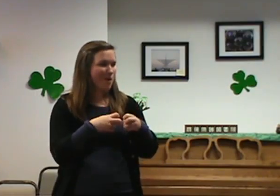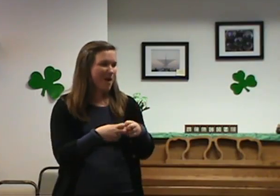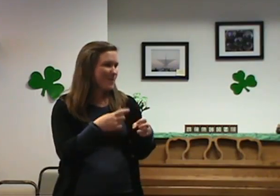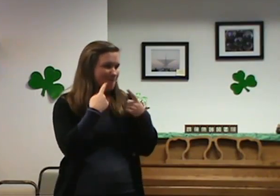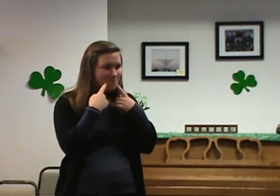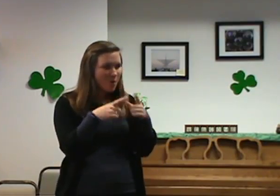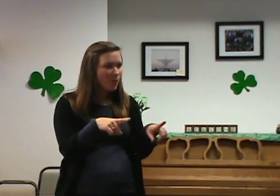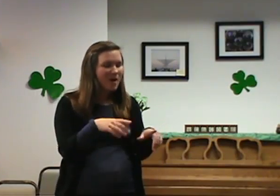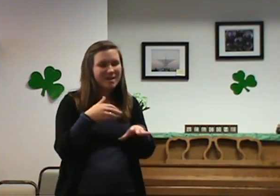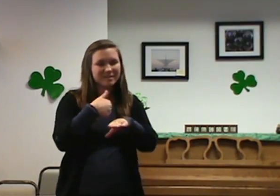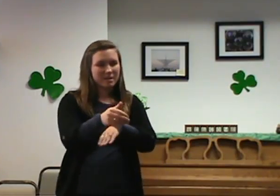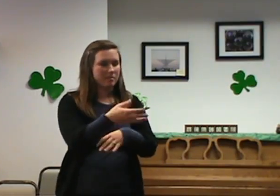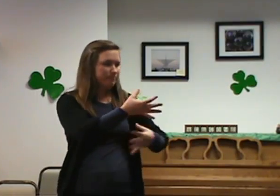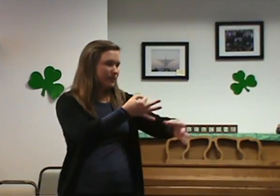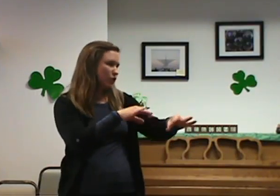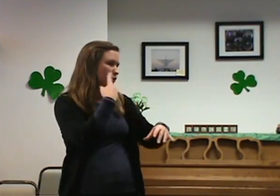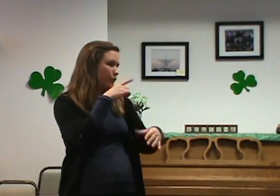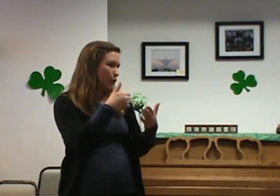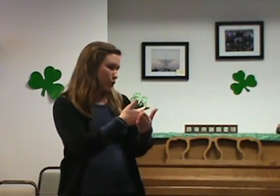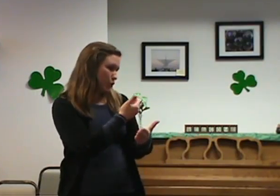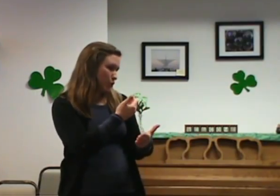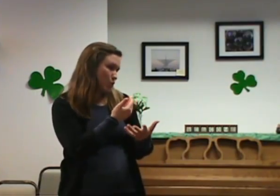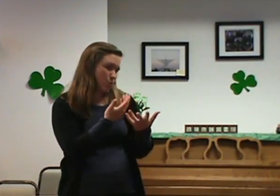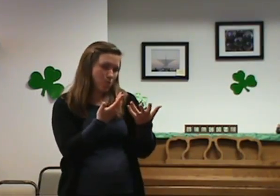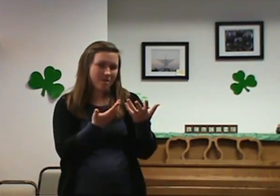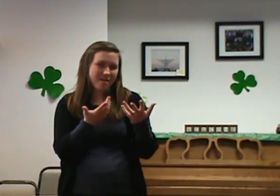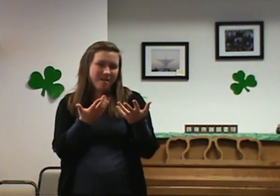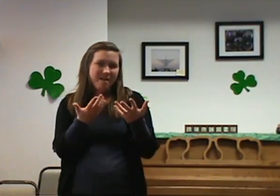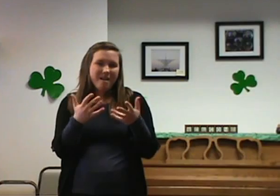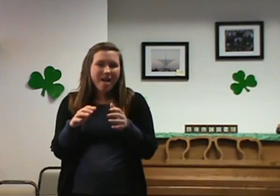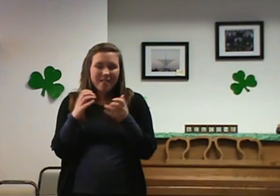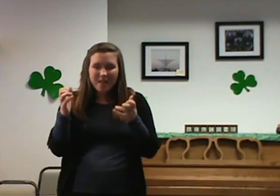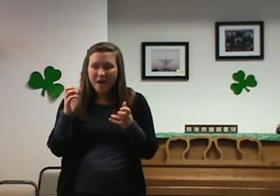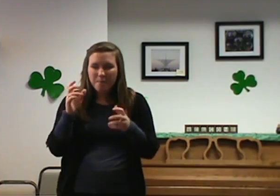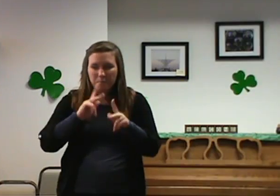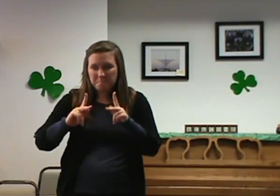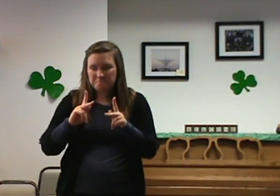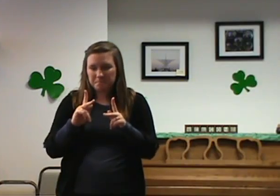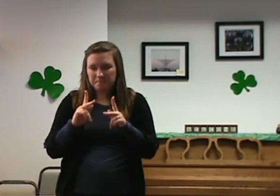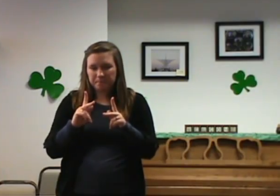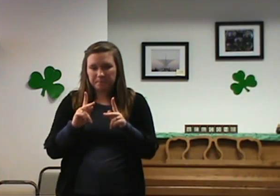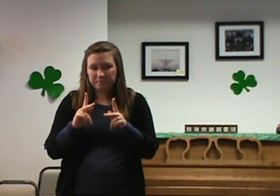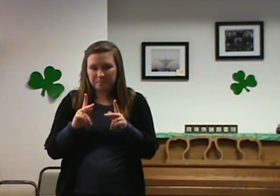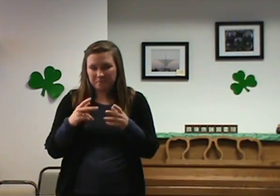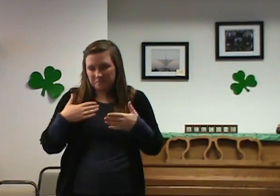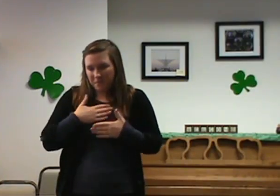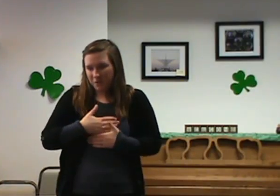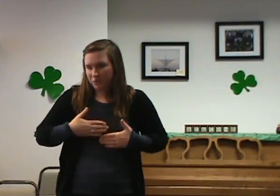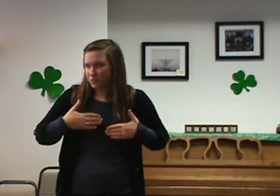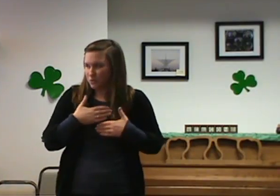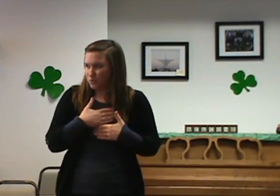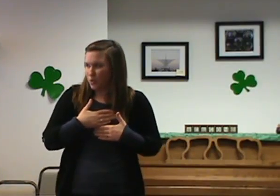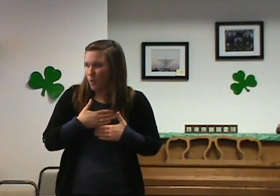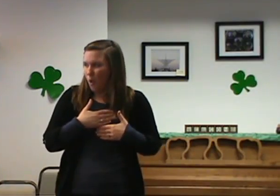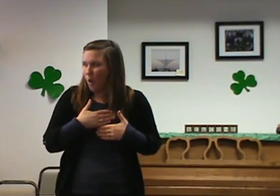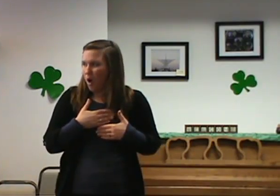son. I think that's part of our buyer who, says, I won't carry this or that, because I've called him and